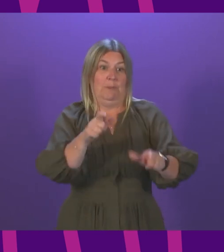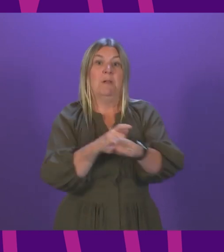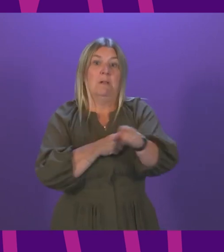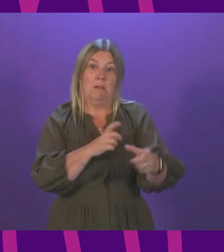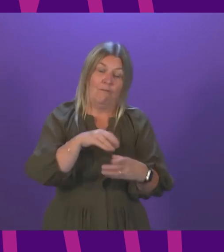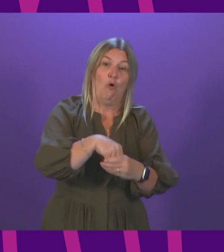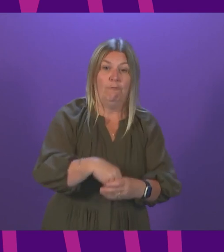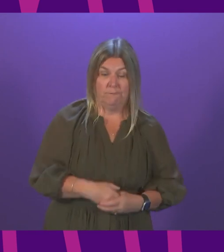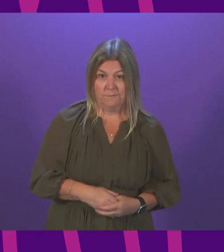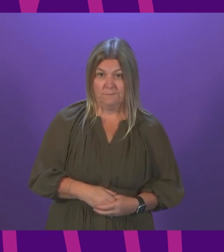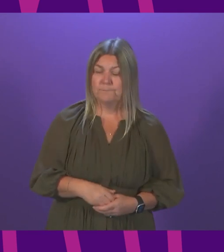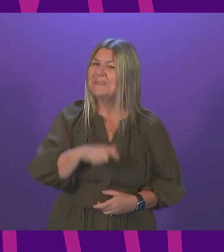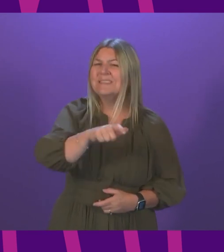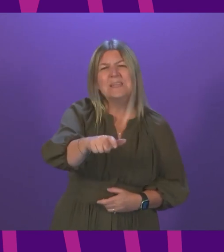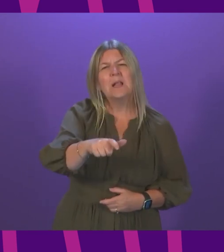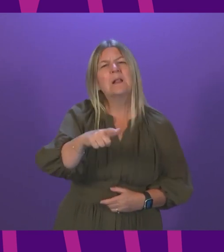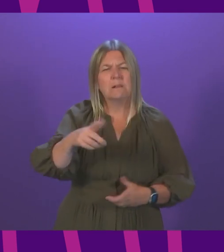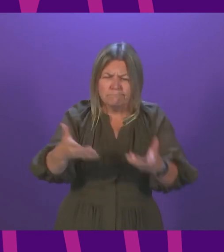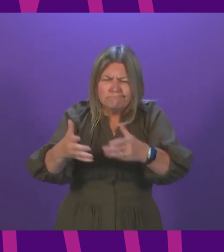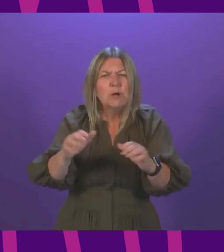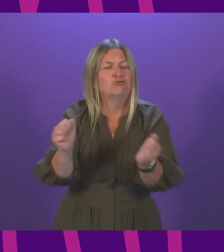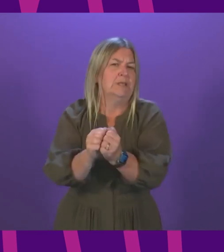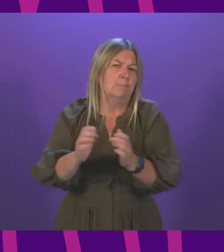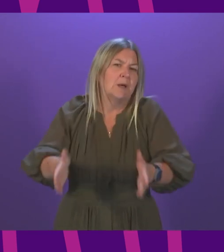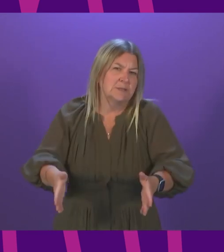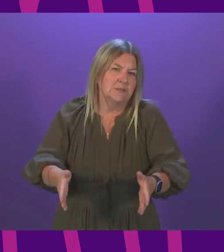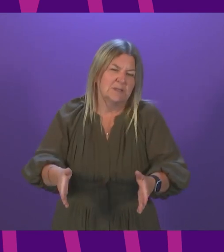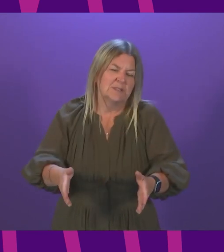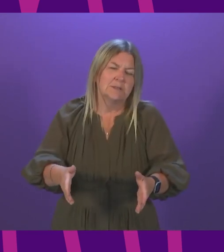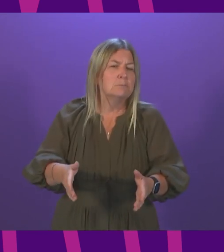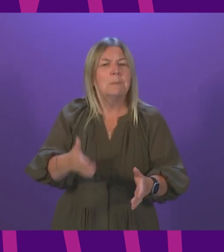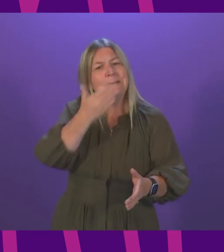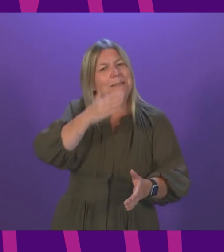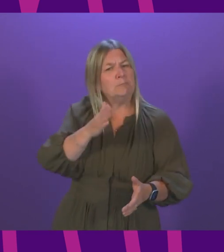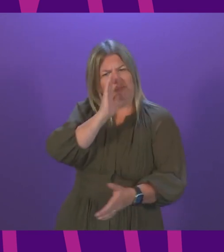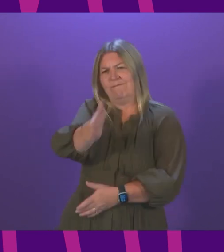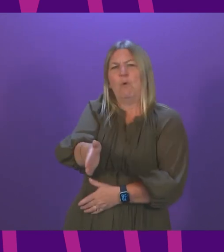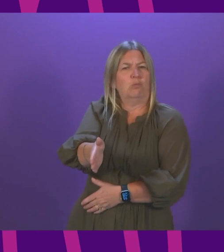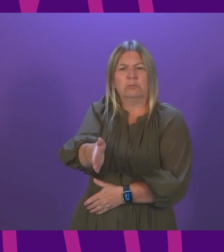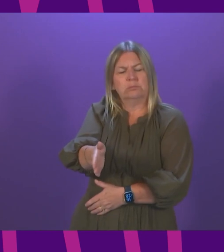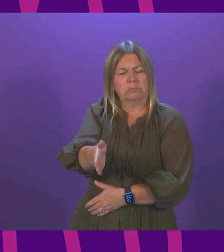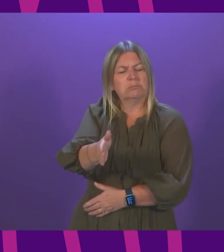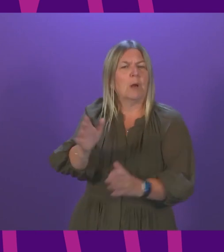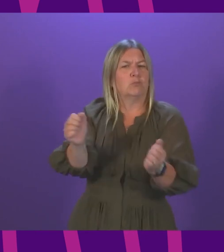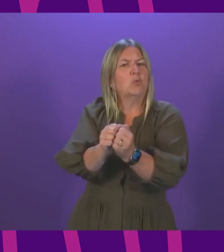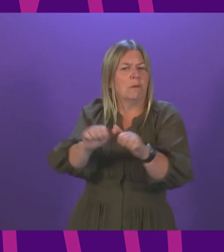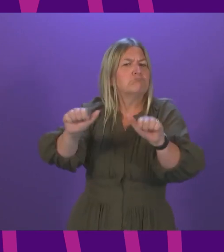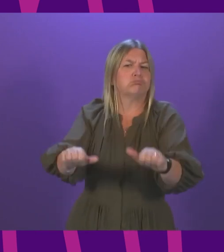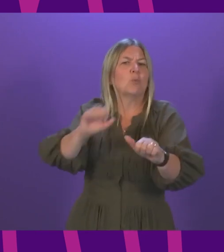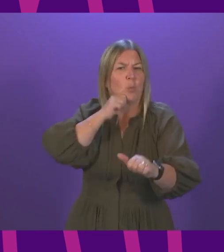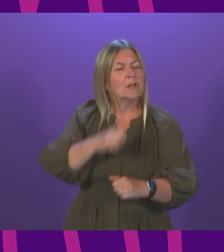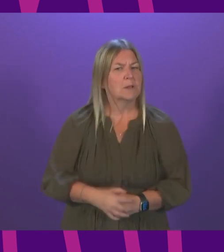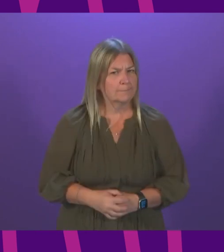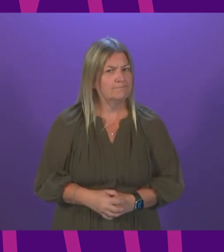There are still authorisation processes to go through, but we do not envisage any challenges with gaining the required approval. All going well,